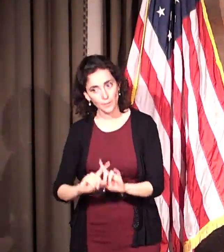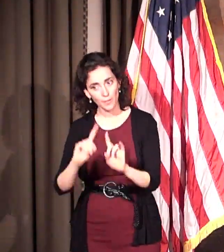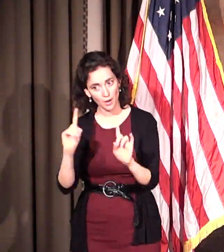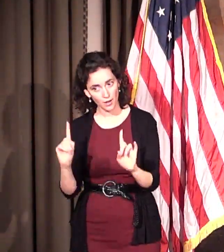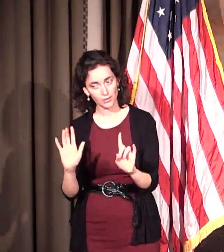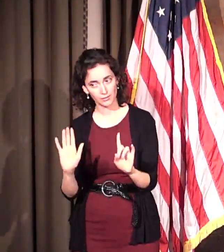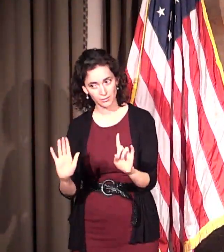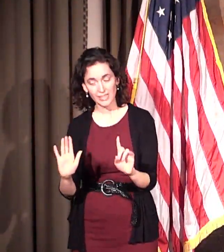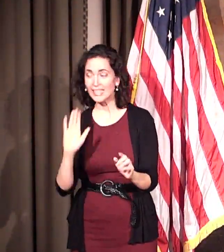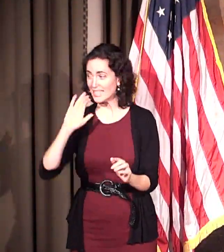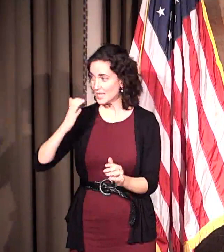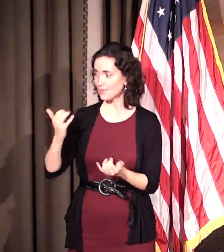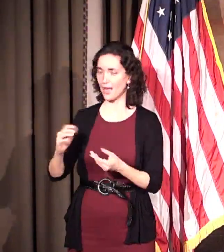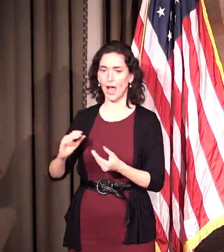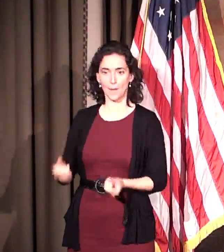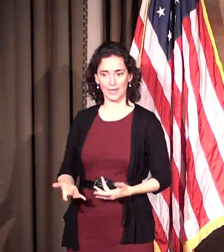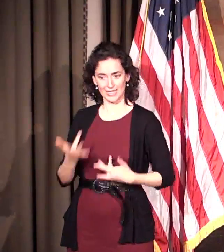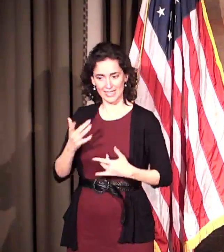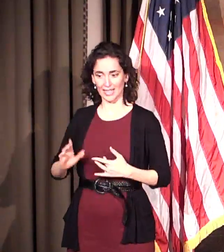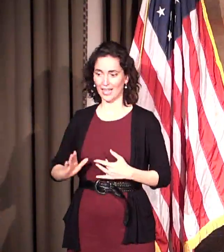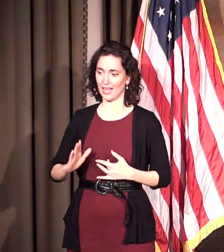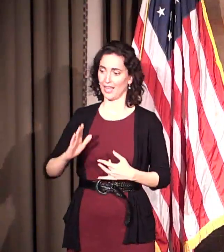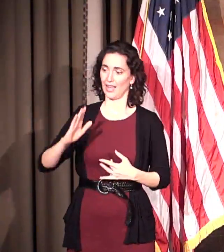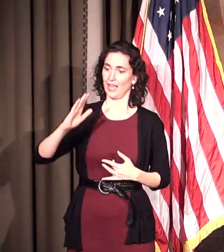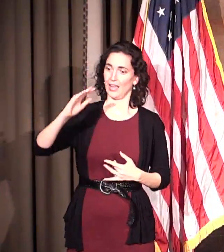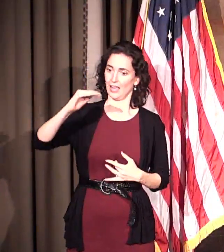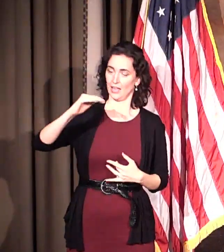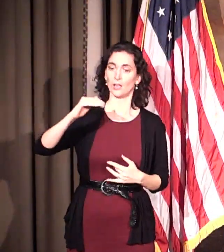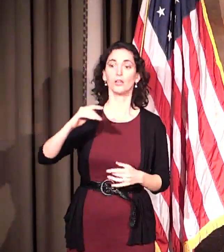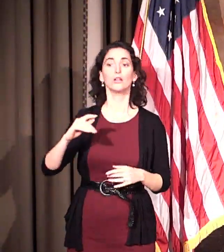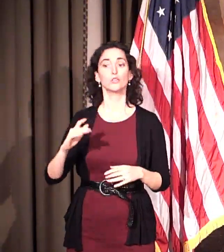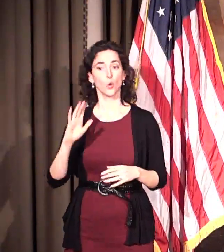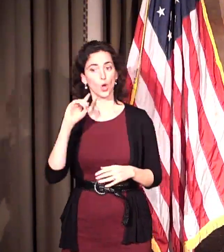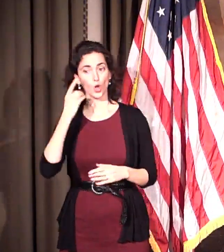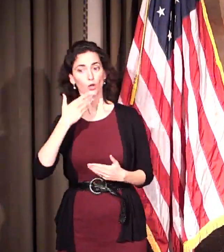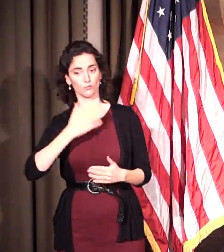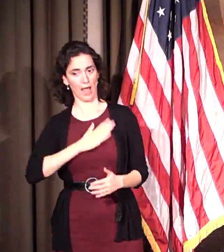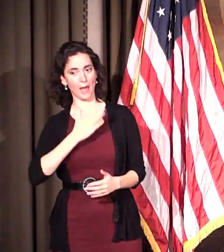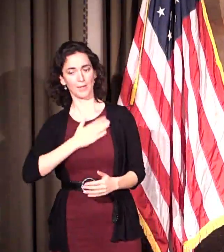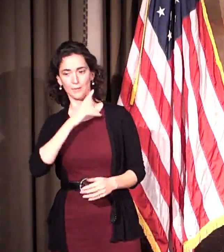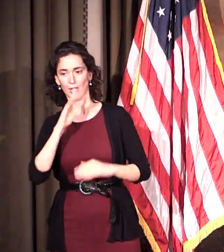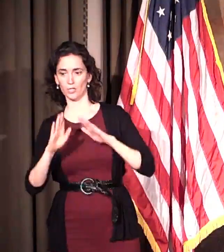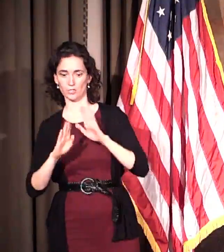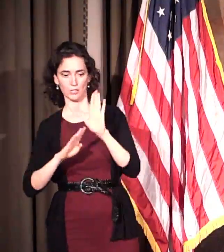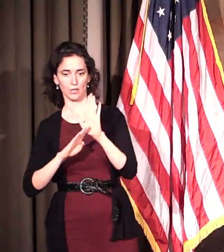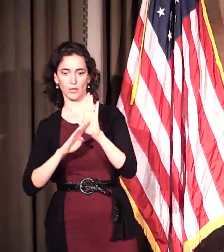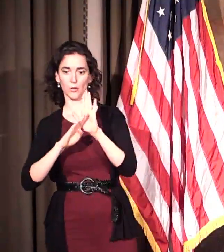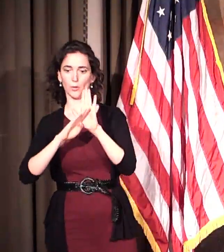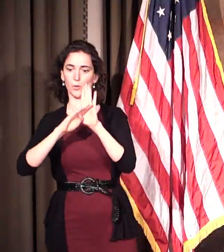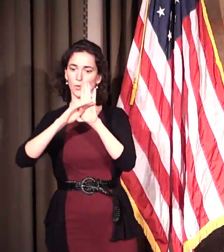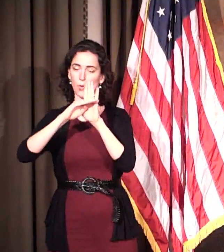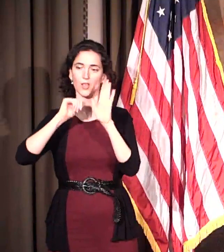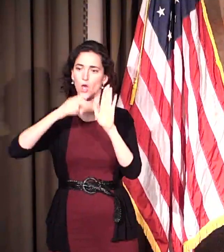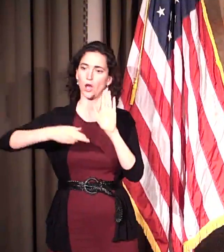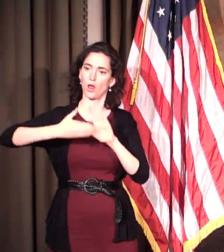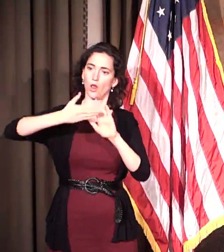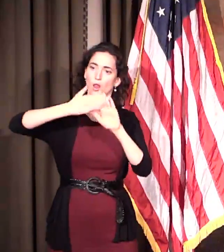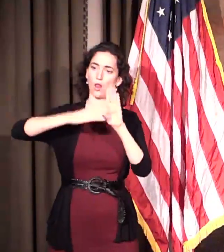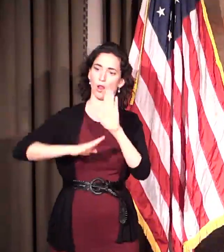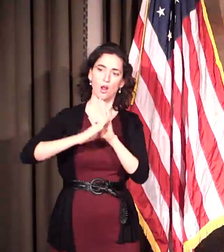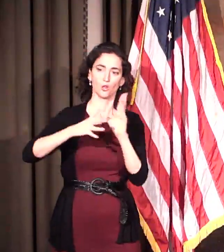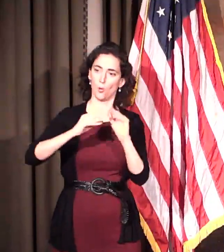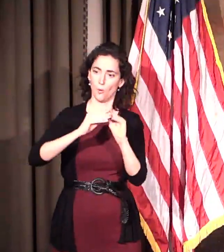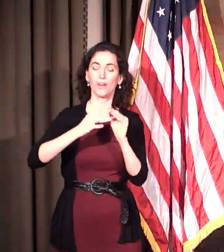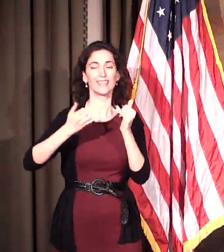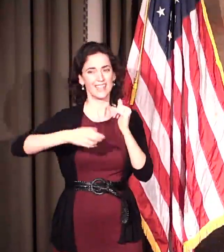because trajectory is encouraging, but we're awfully high. We're still about as high, if not higher, than we